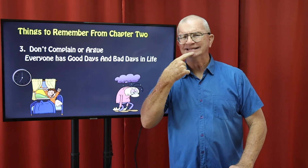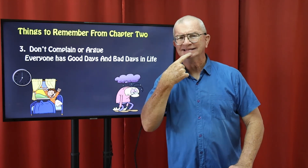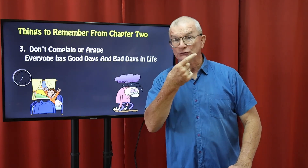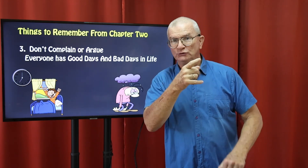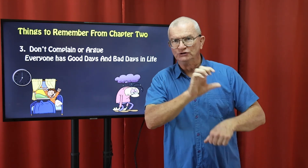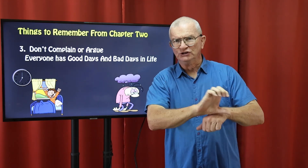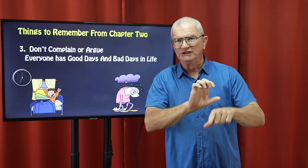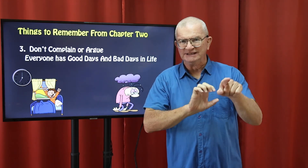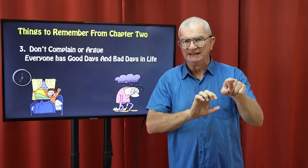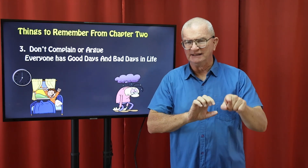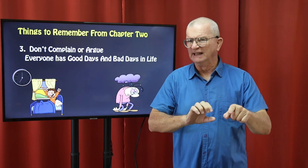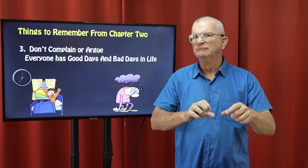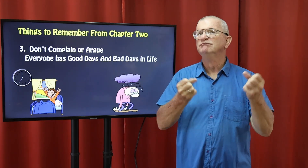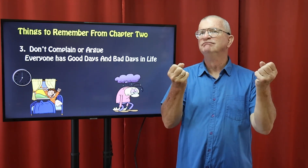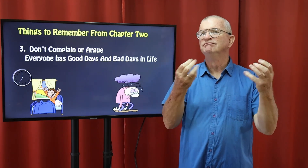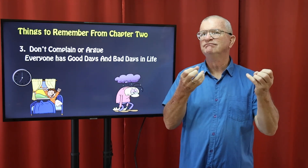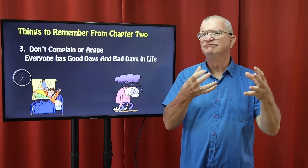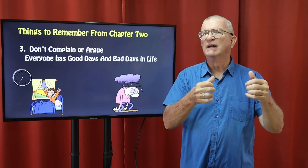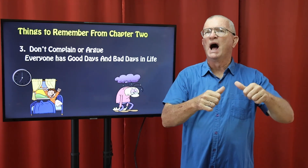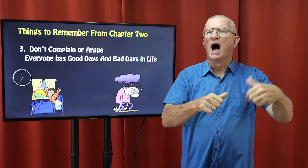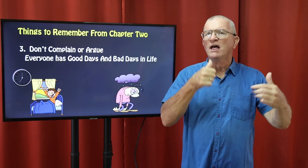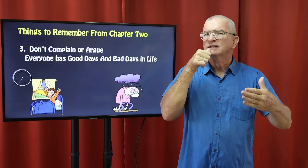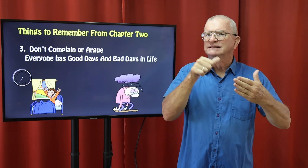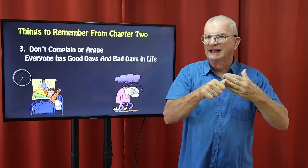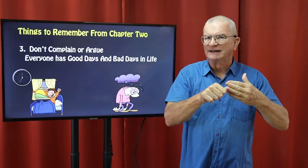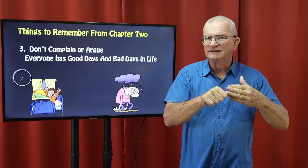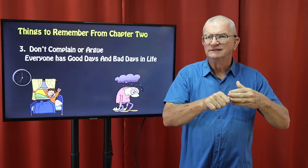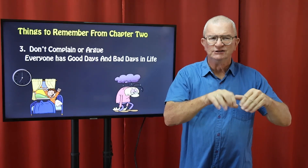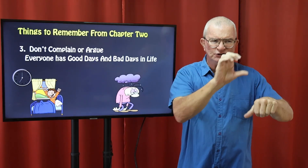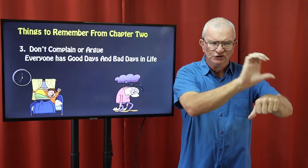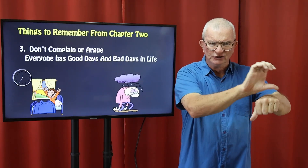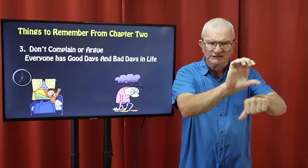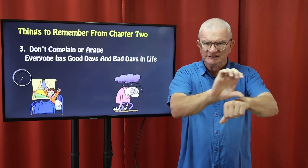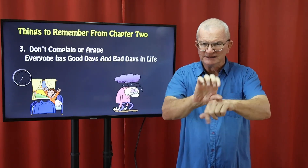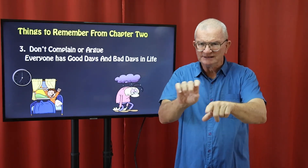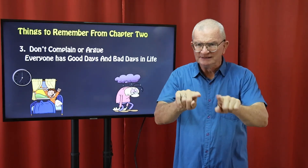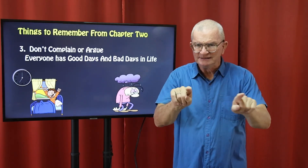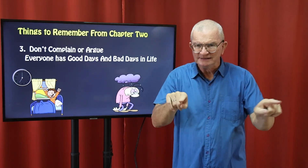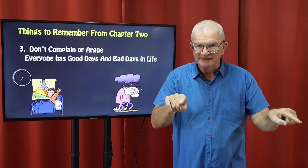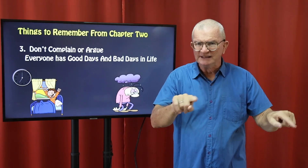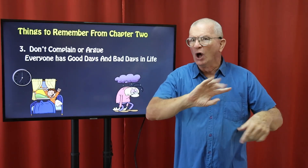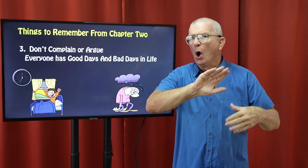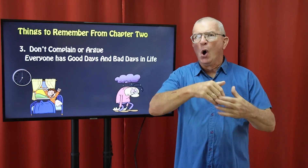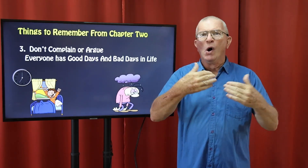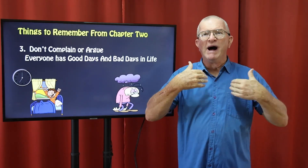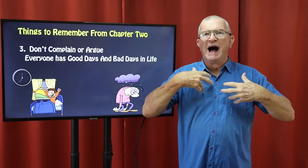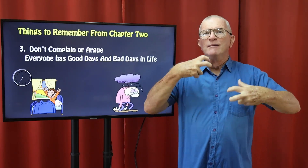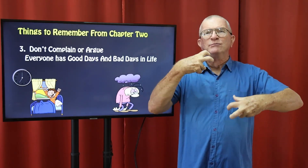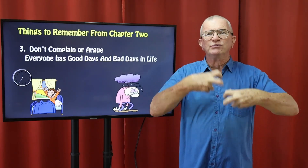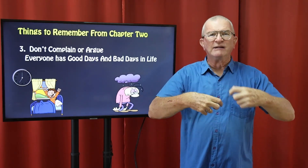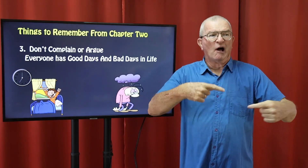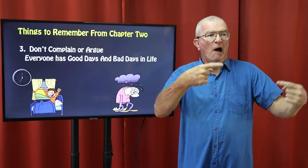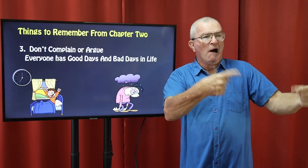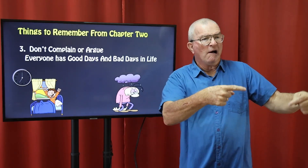Paul is telling the church there, many people, and in other letters, we all have